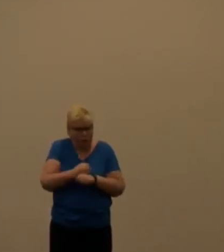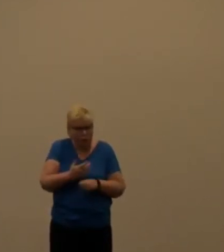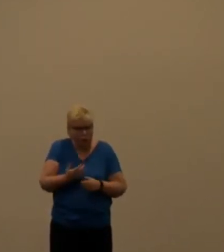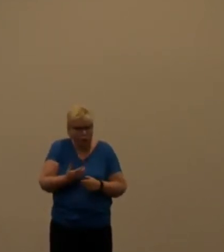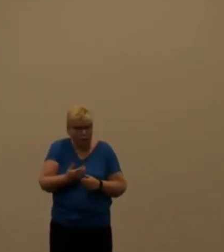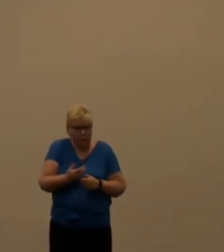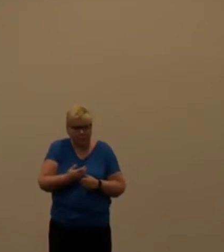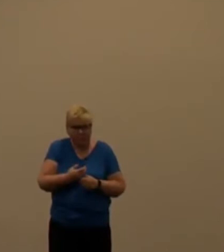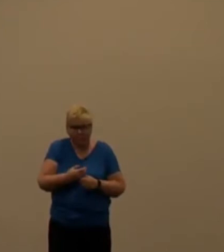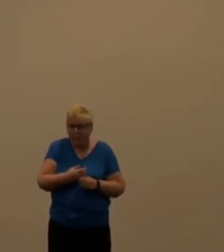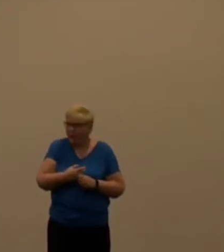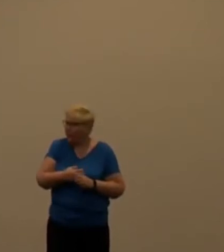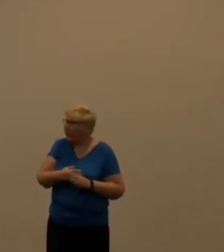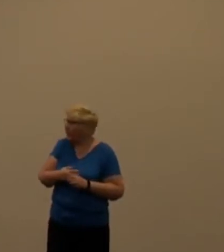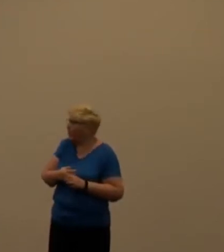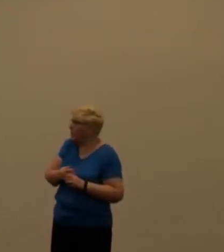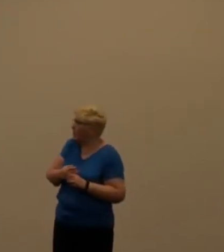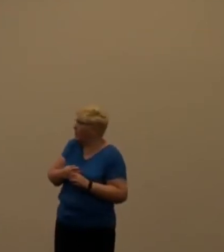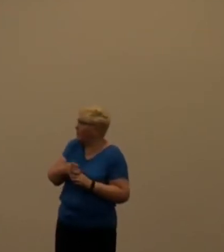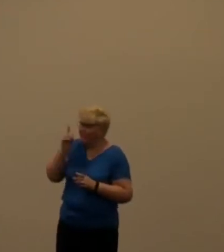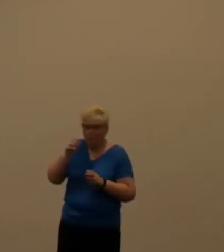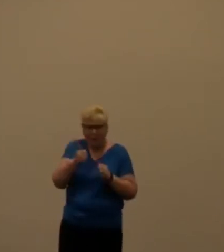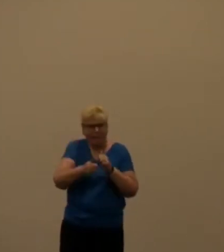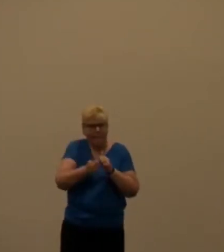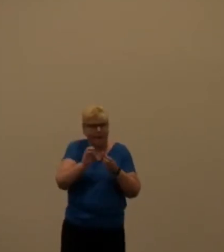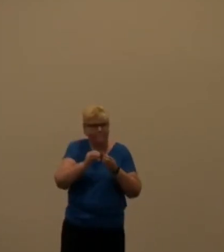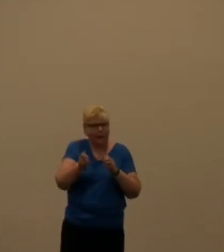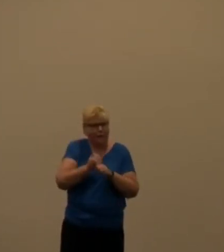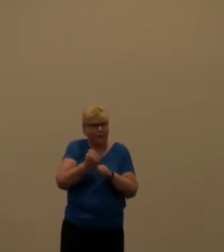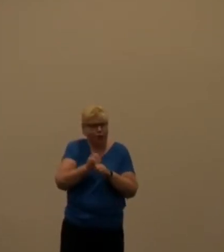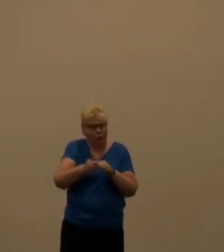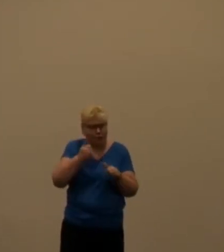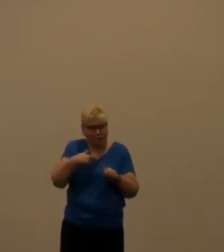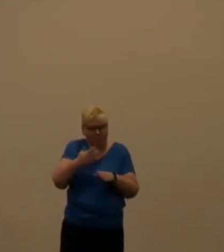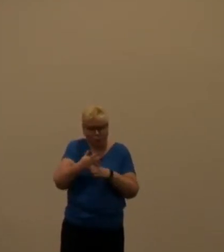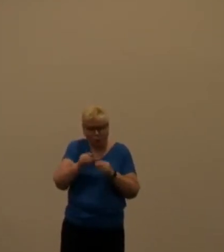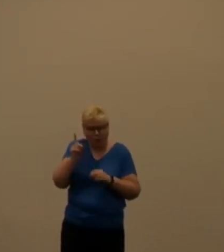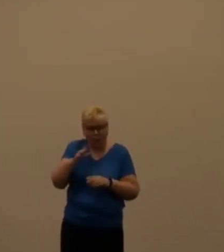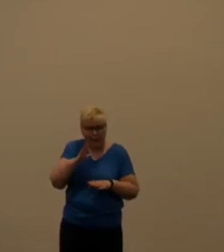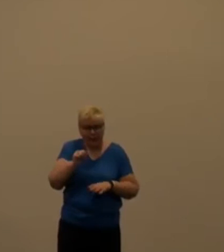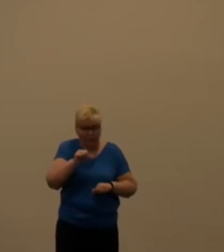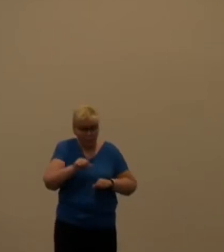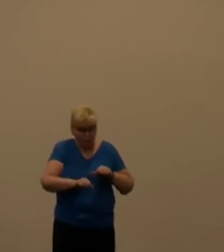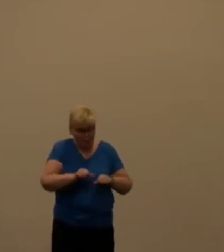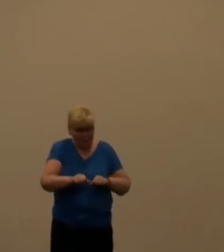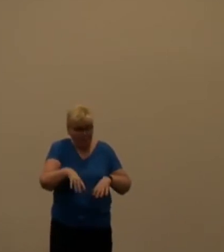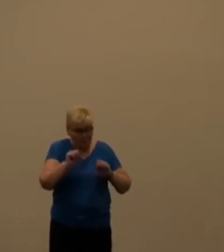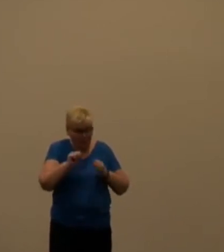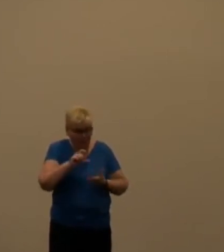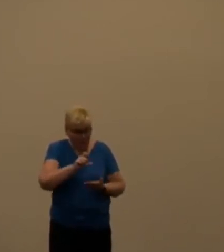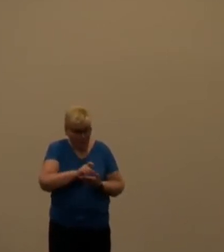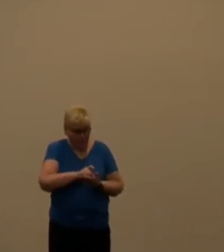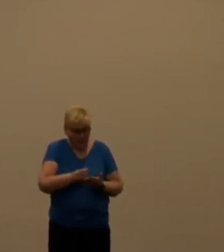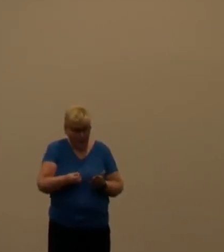is, that was a manufacturing company that I was working with, and they had processes starting from sales,